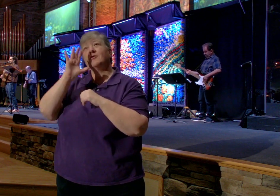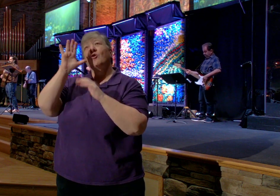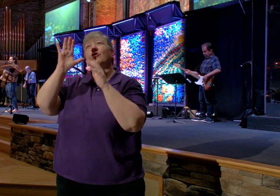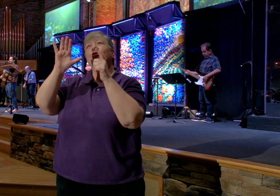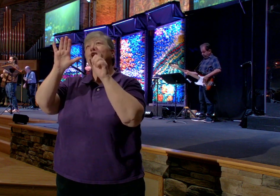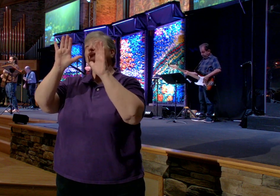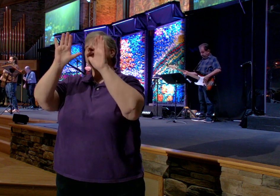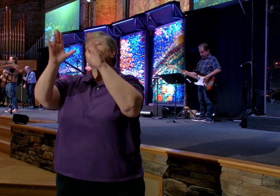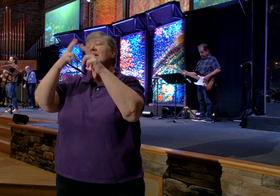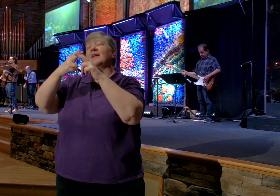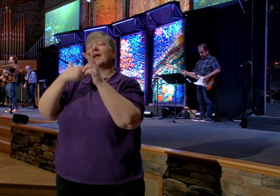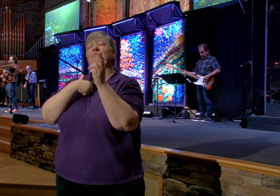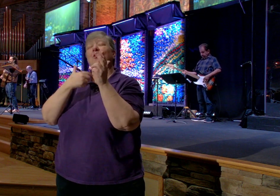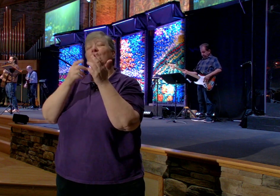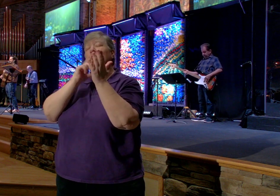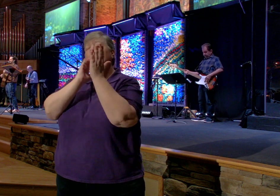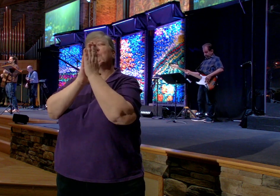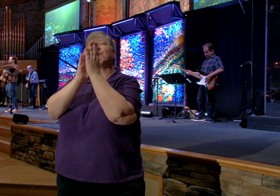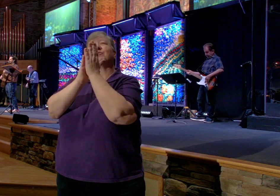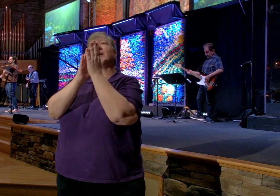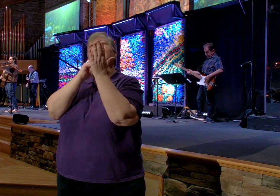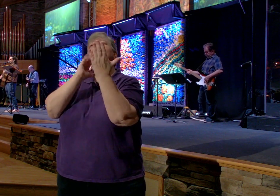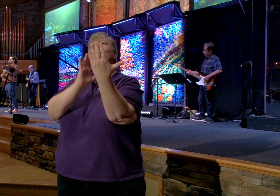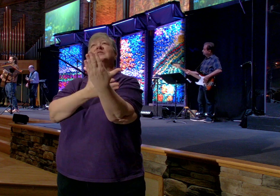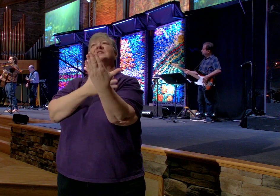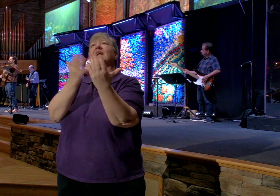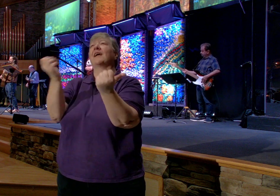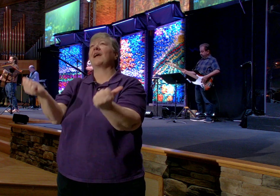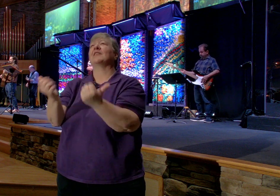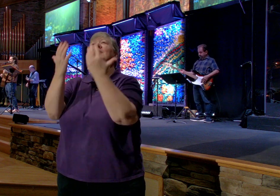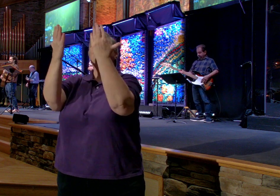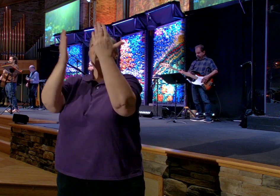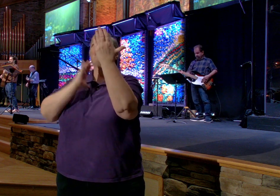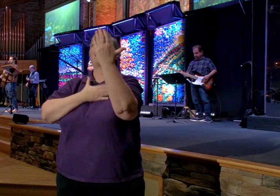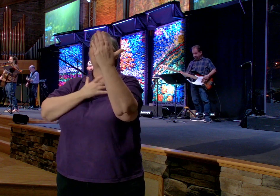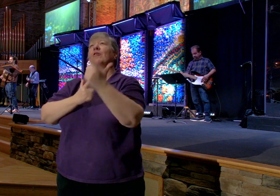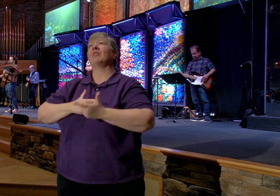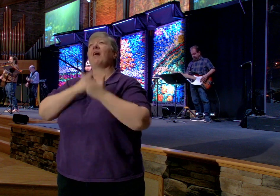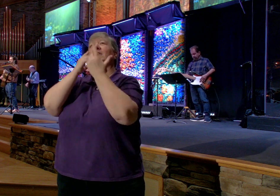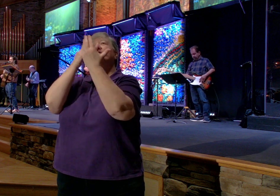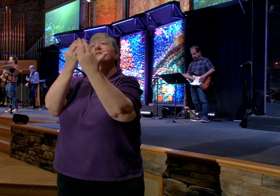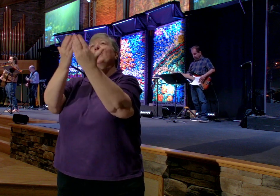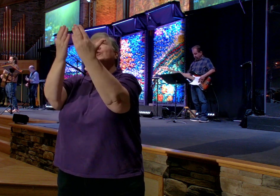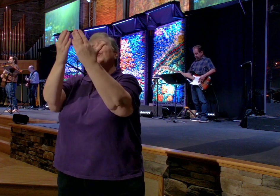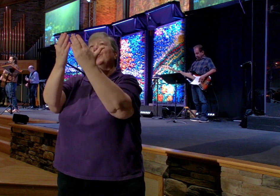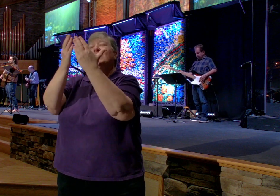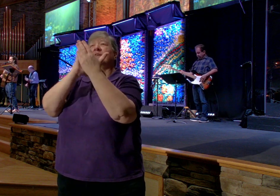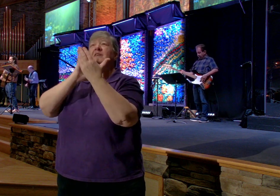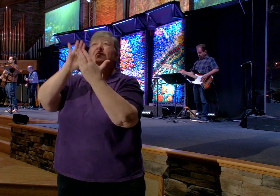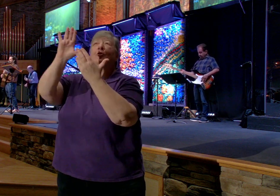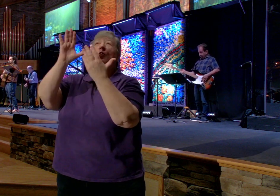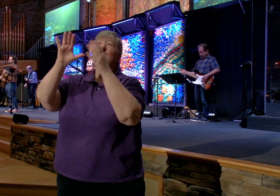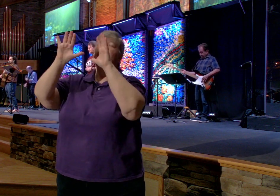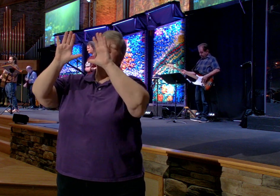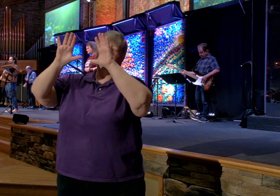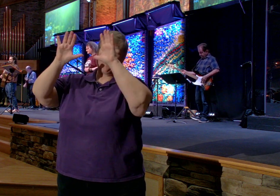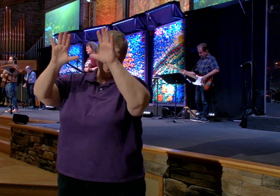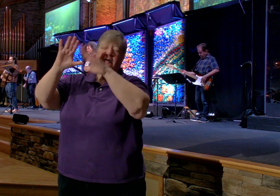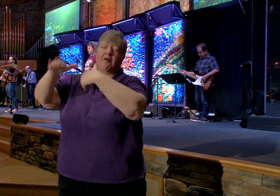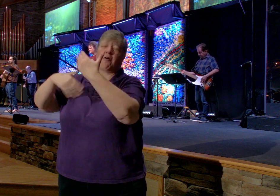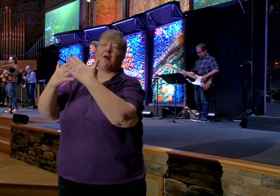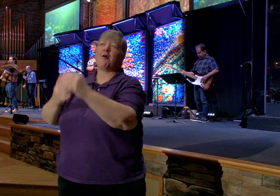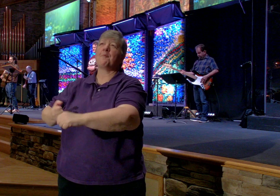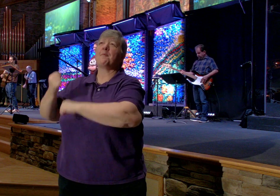It is in your great name that we praise and we sing and we lift you up and we live our lives for. It's in your great almighty